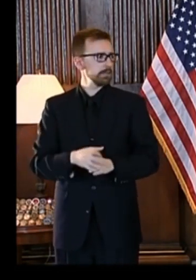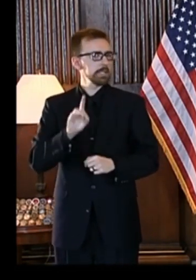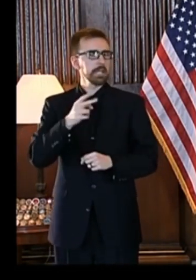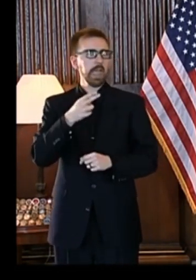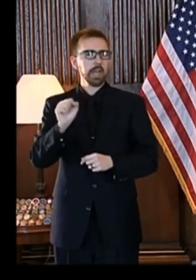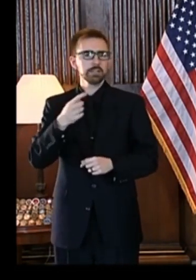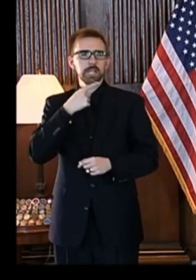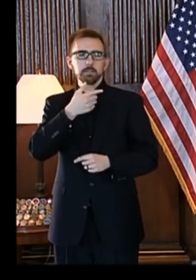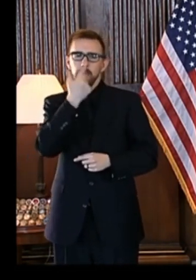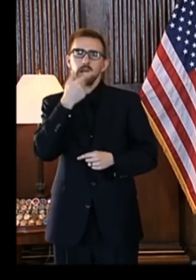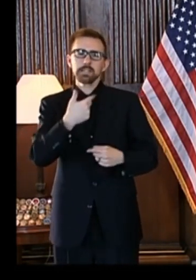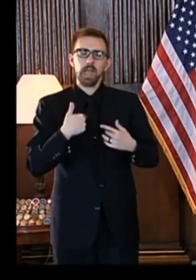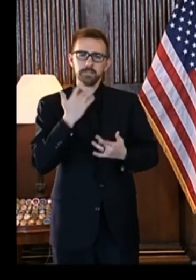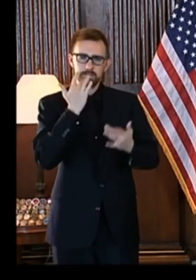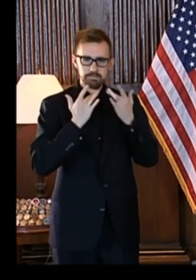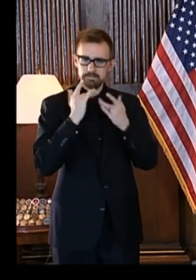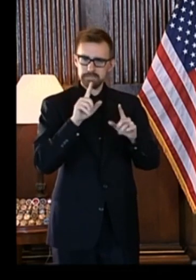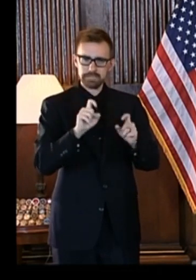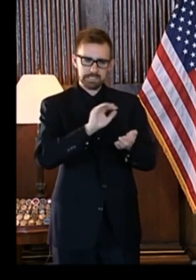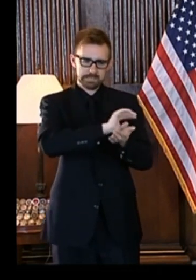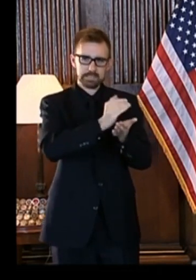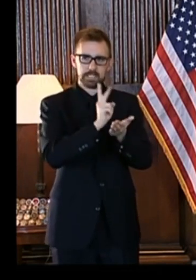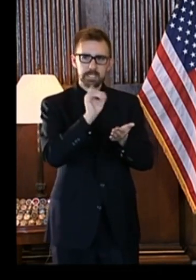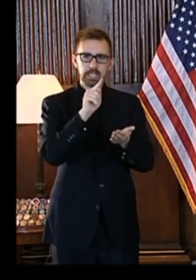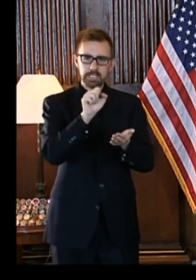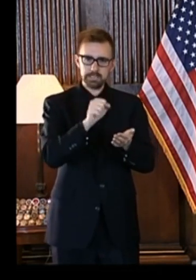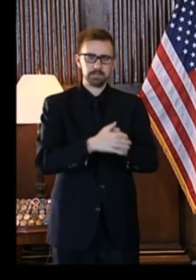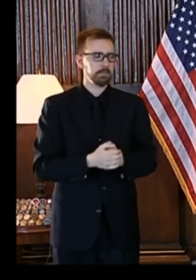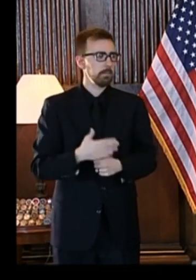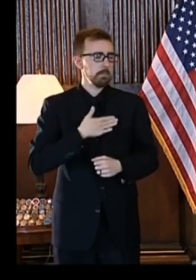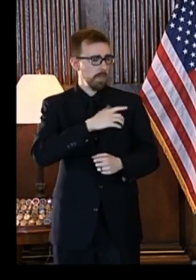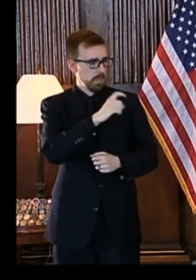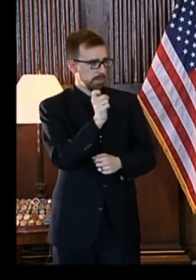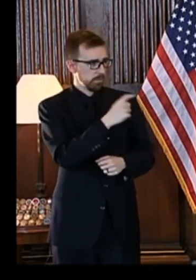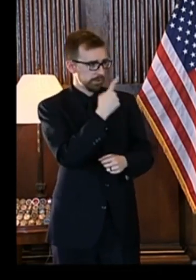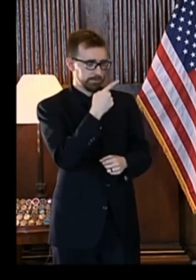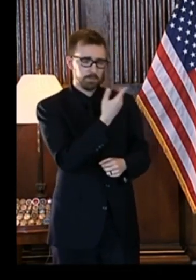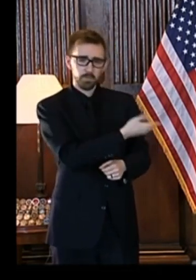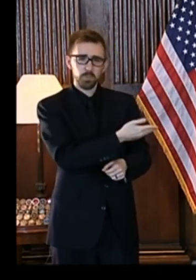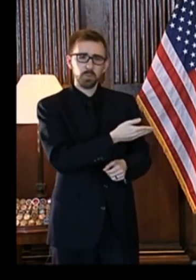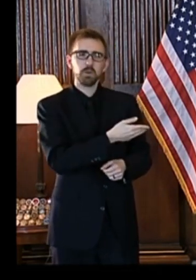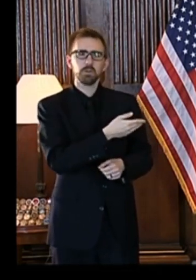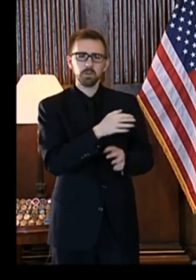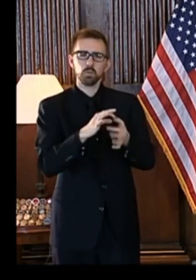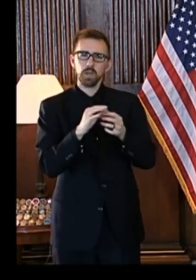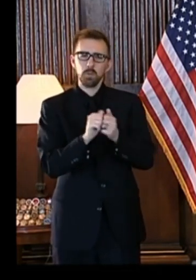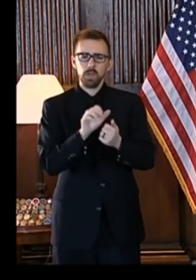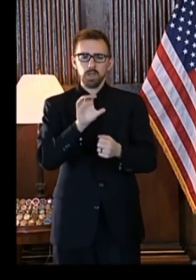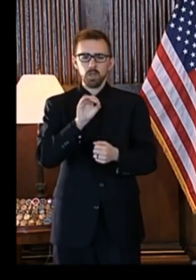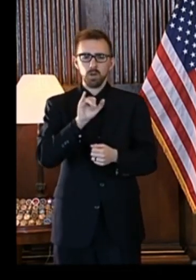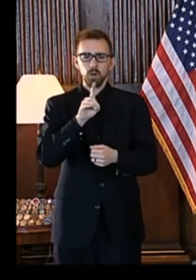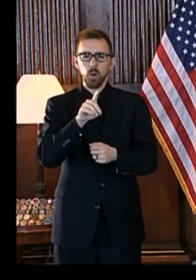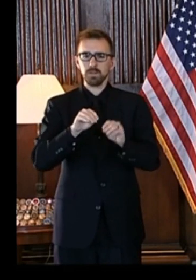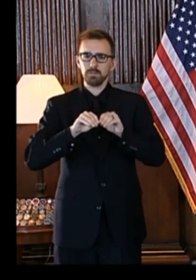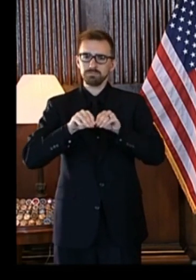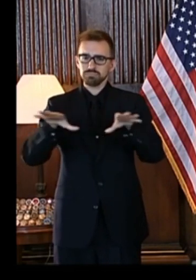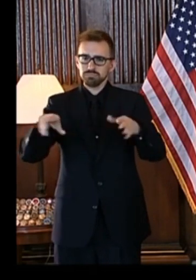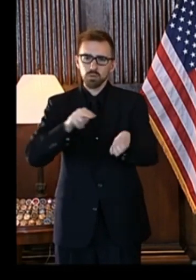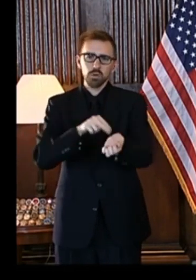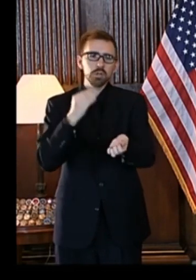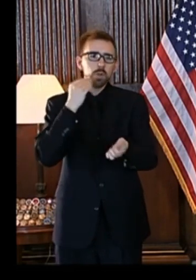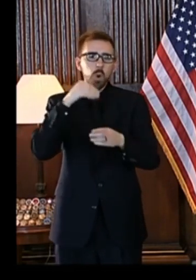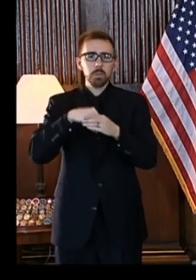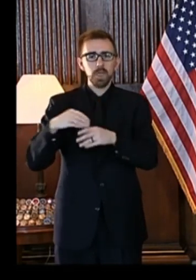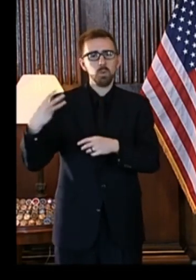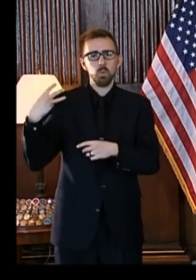a scarce amount of testing. My question to Governor Parson is, given the way the coronavirus spreads through nursing homes in